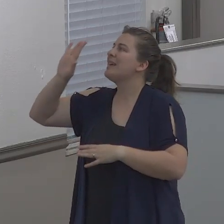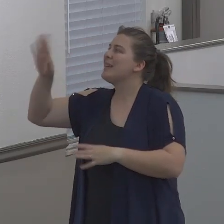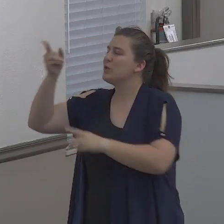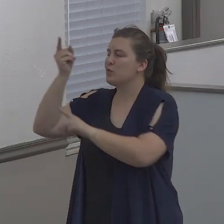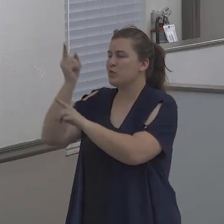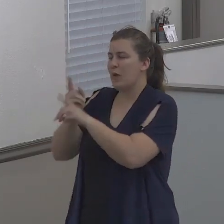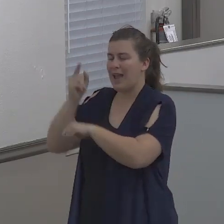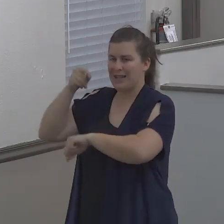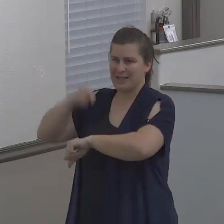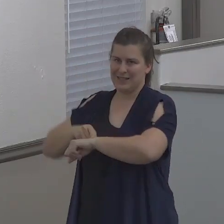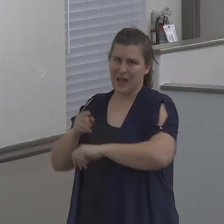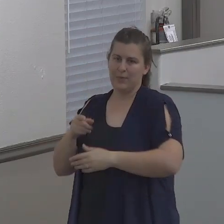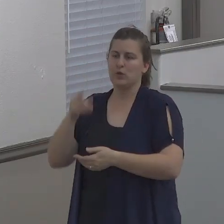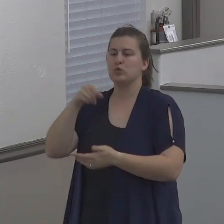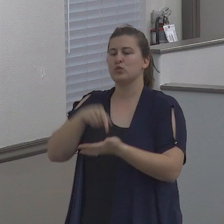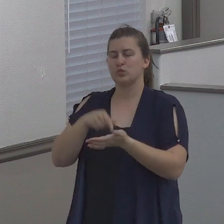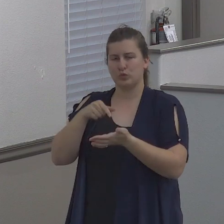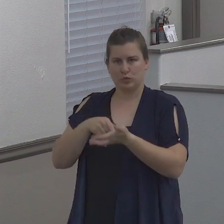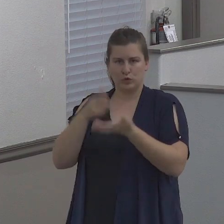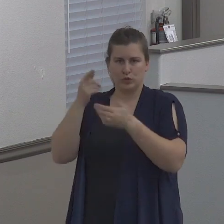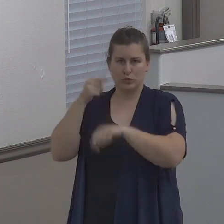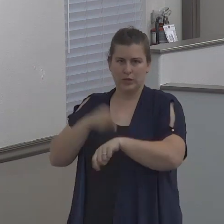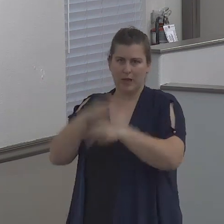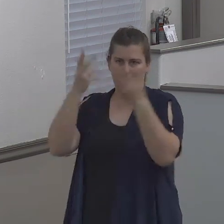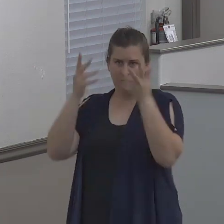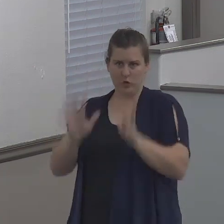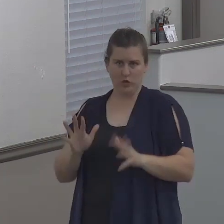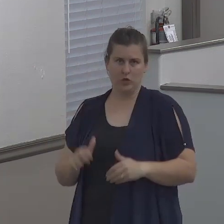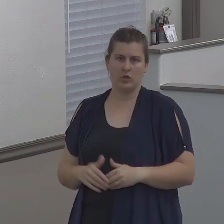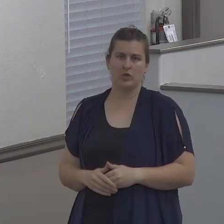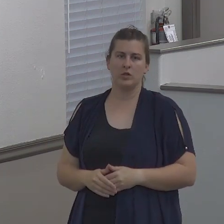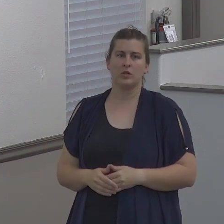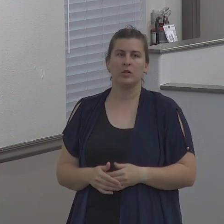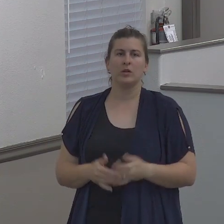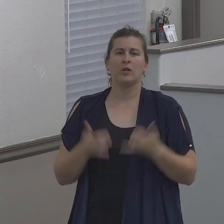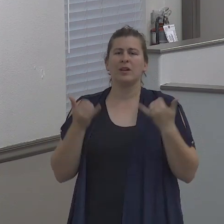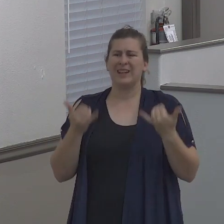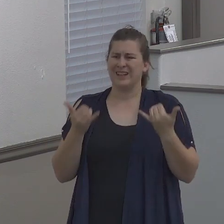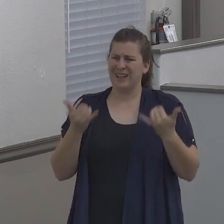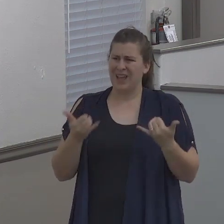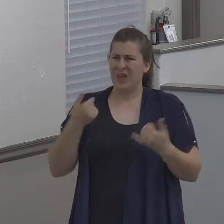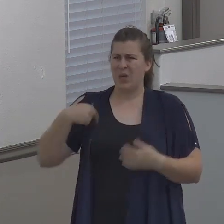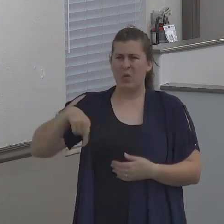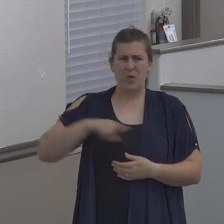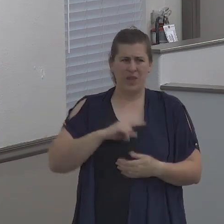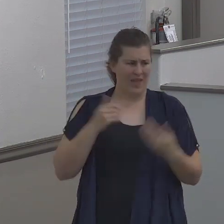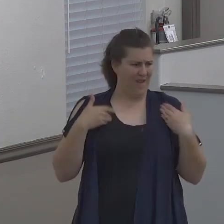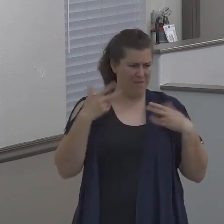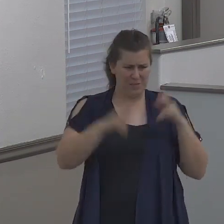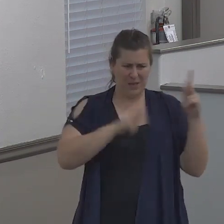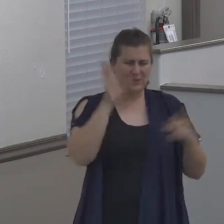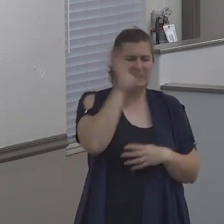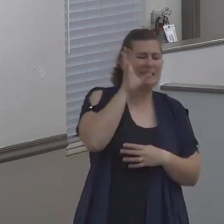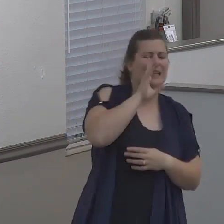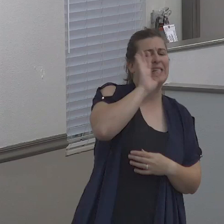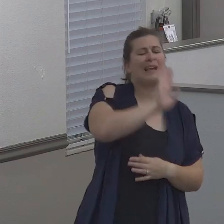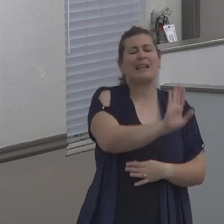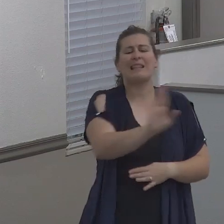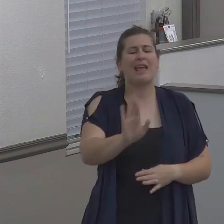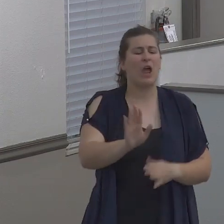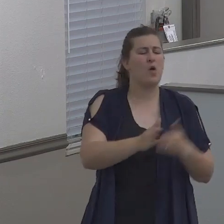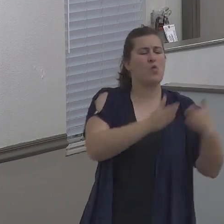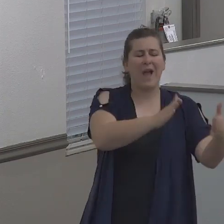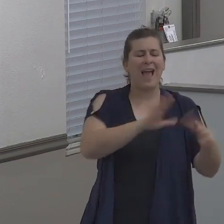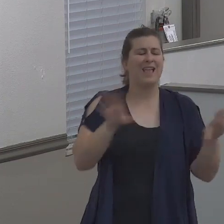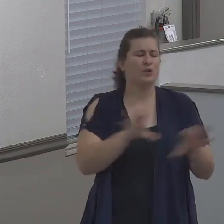our time, but in due time. We live in a day when people are all seeking